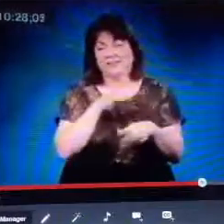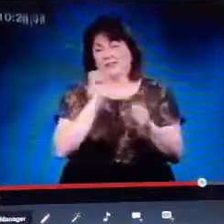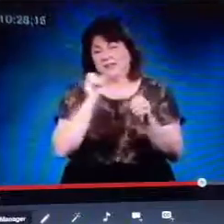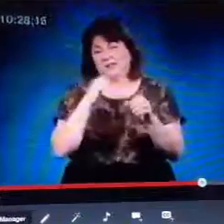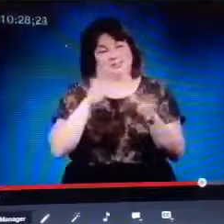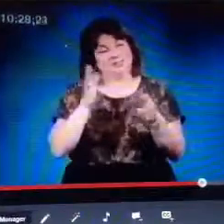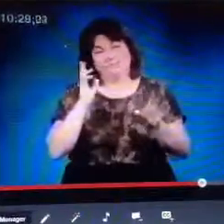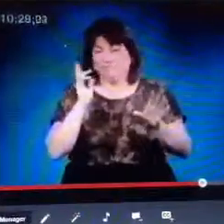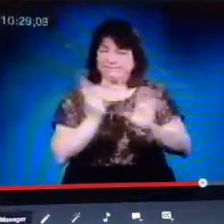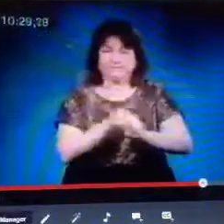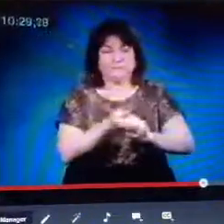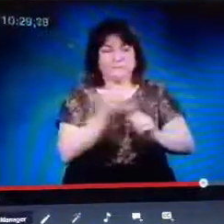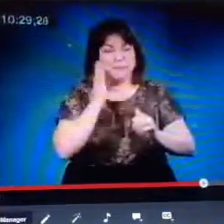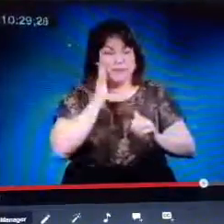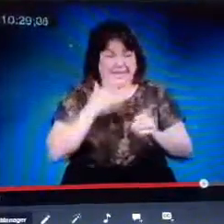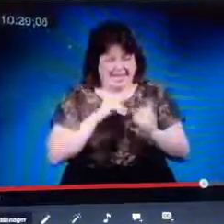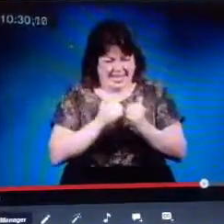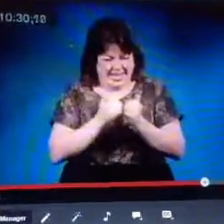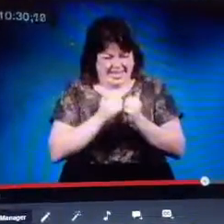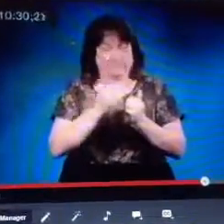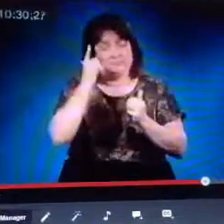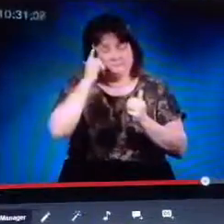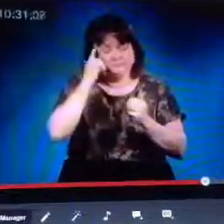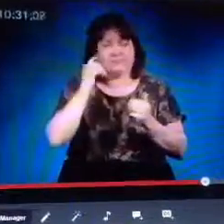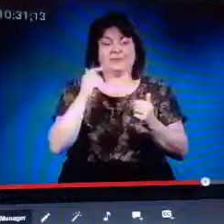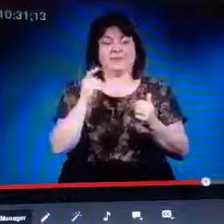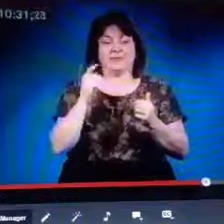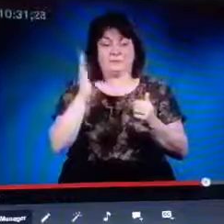day with my hands in the water, so I decided I would go to bed.